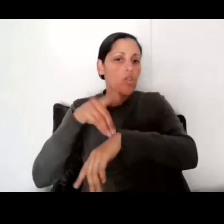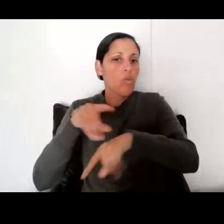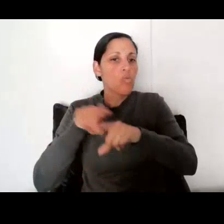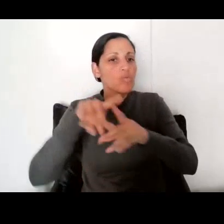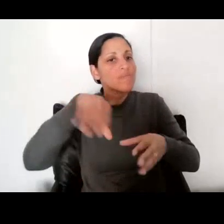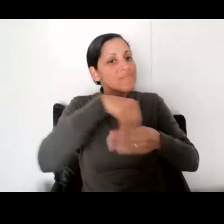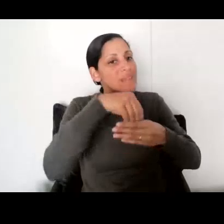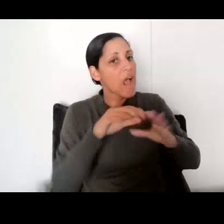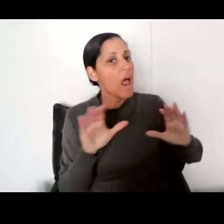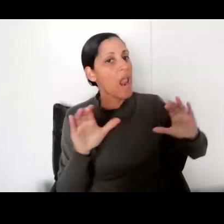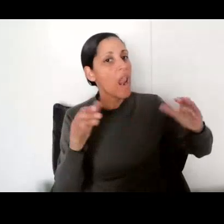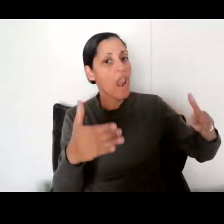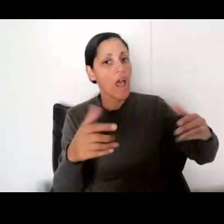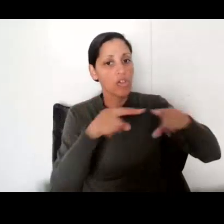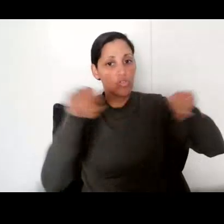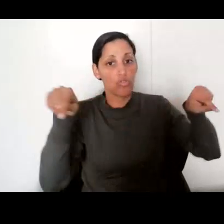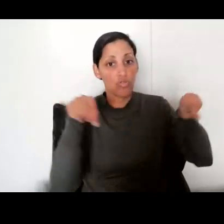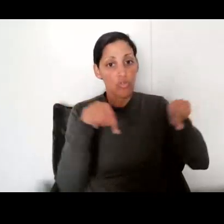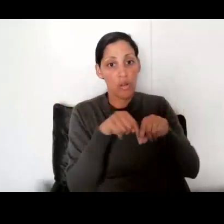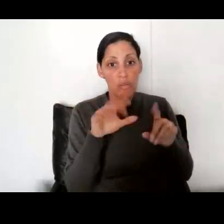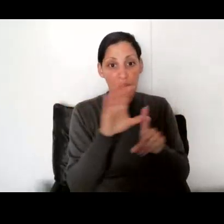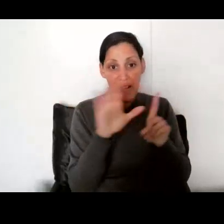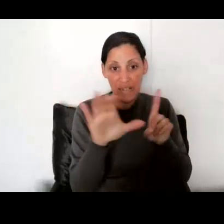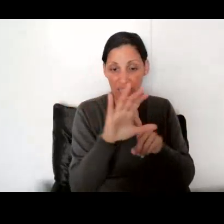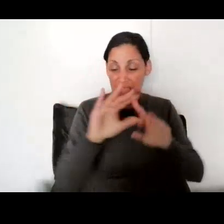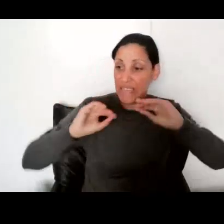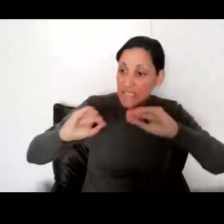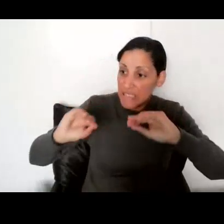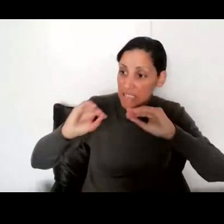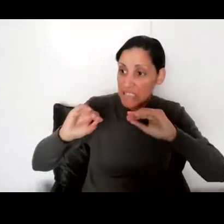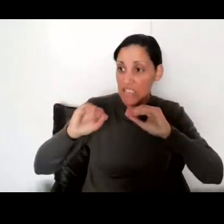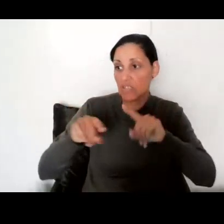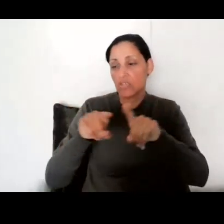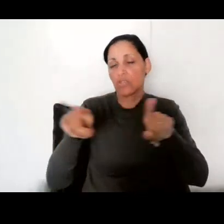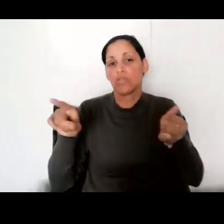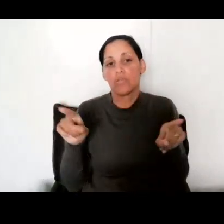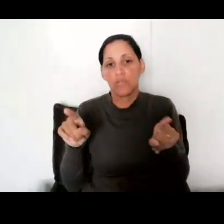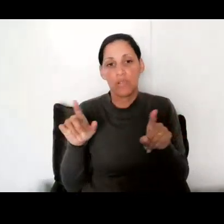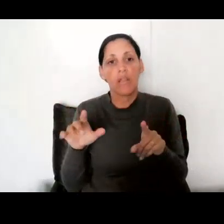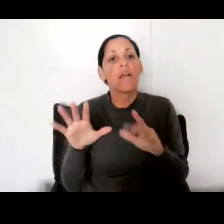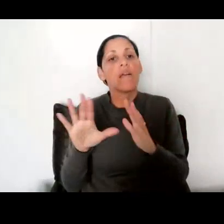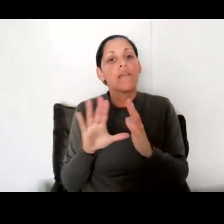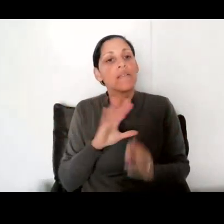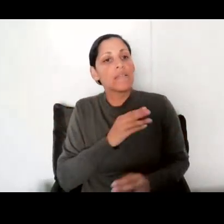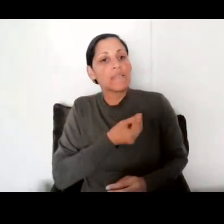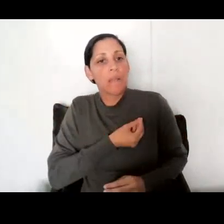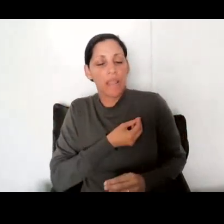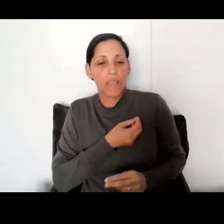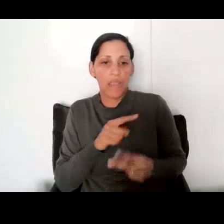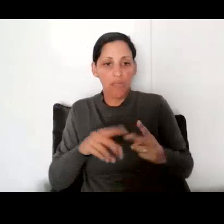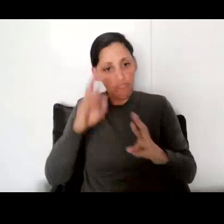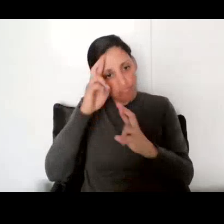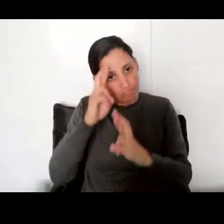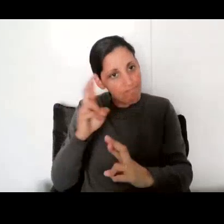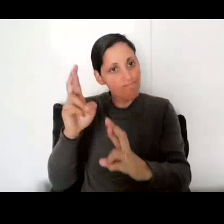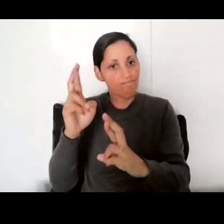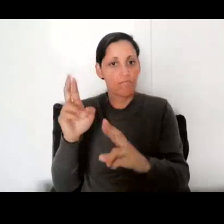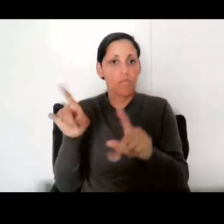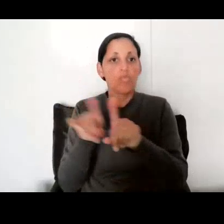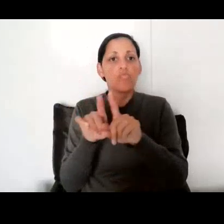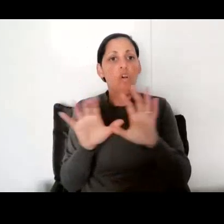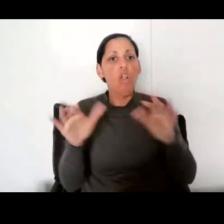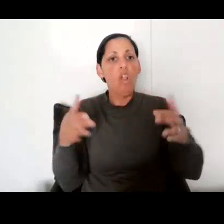also vital by teaching learners about disability, respect, and the diversity thereof. Classmates should also